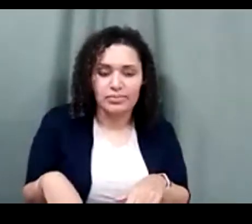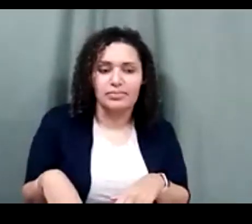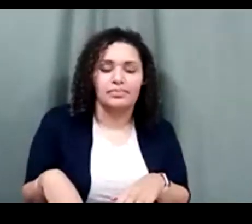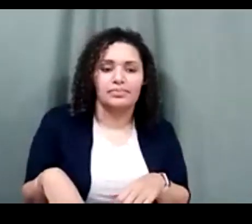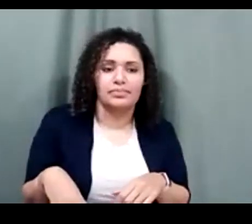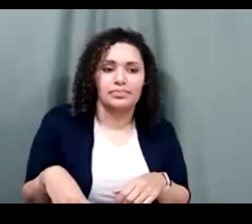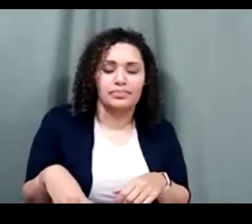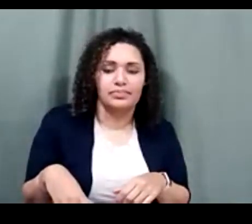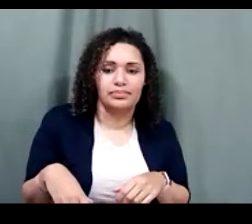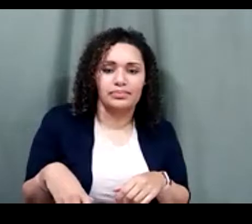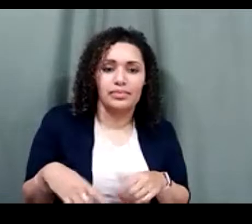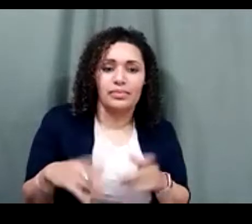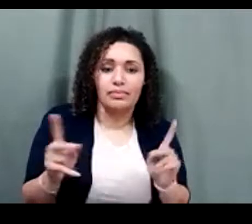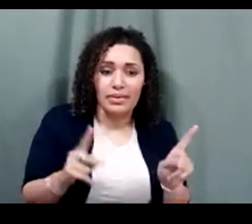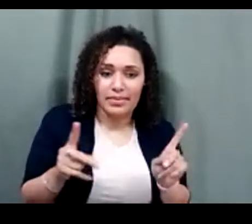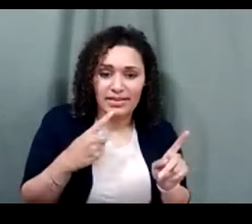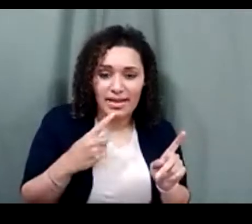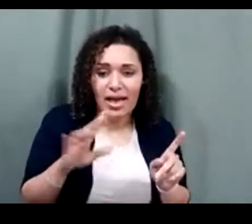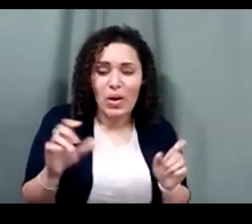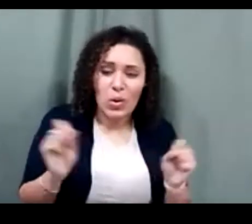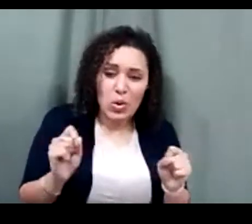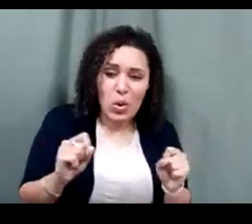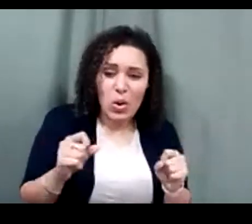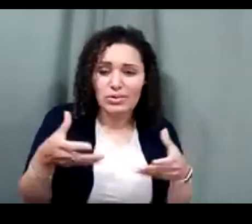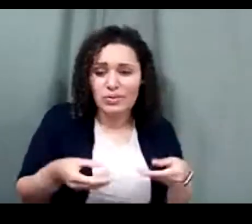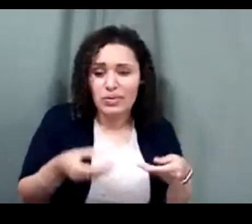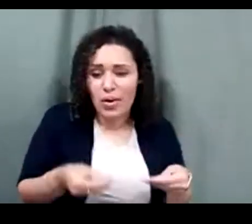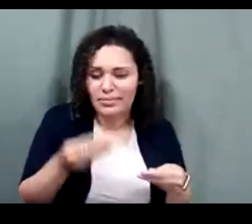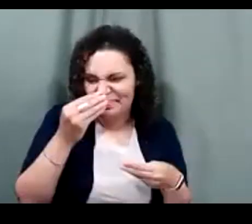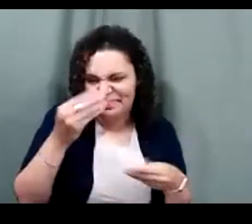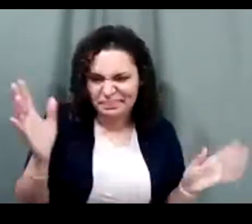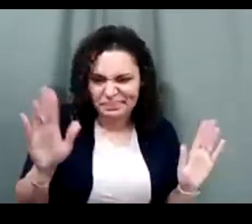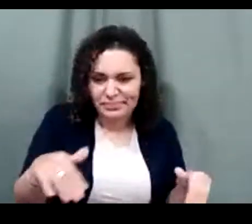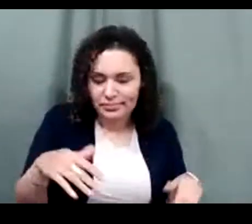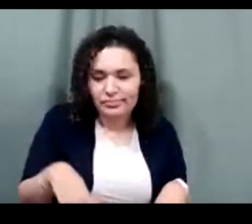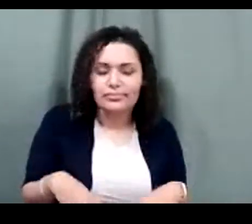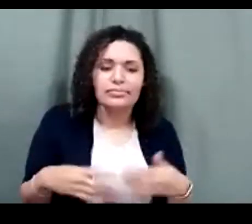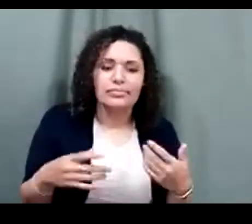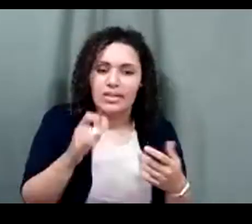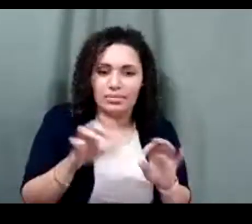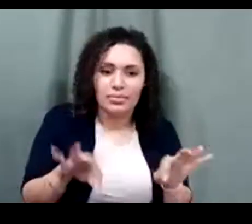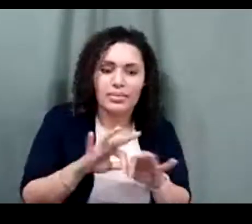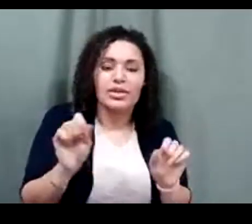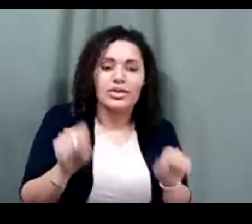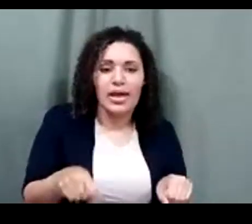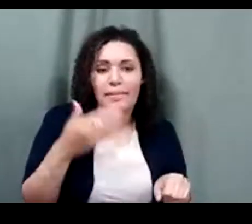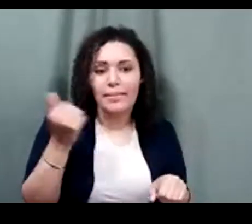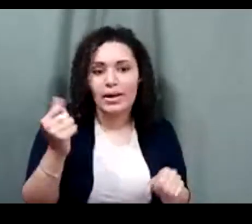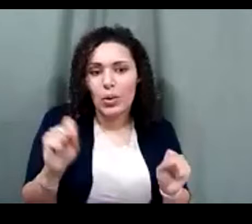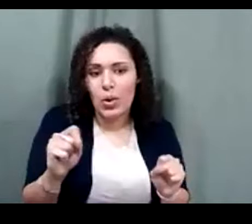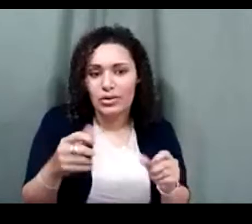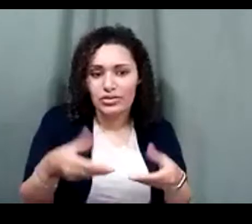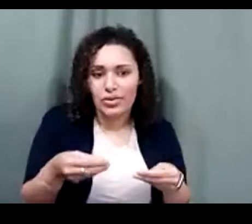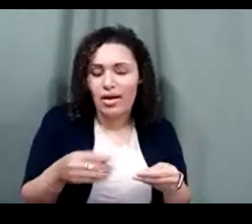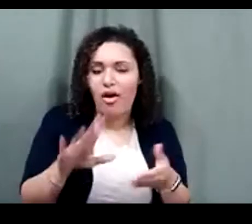The people who say cold soak doesn't matter say that, you get better cold soak up front, but all that stuff comes out